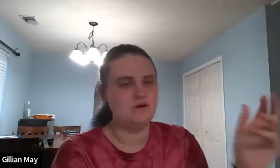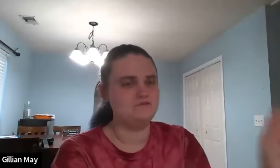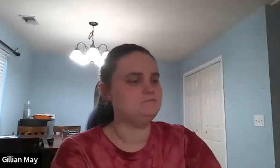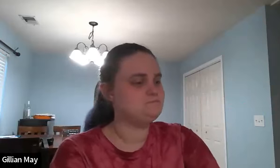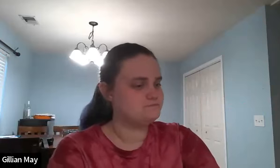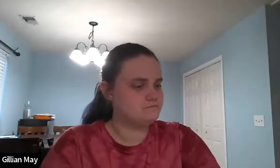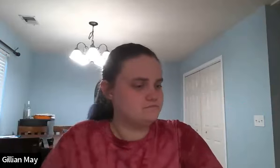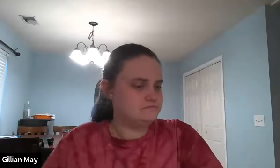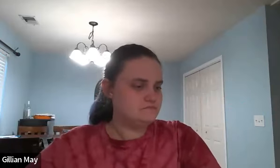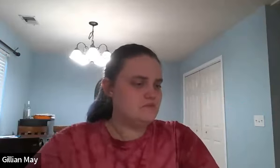often.